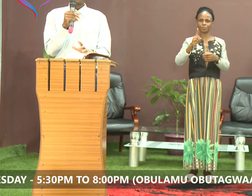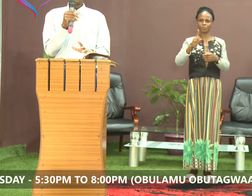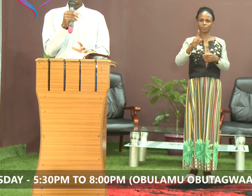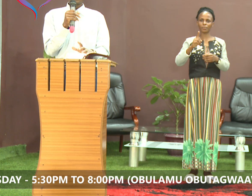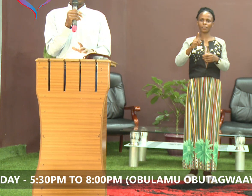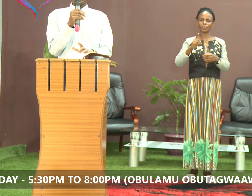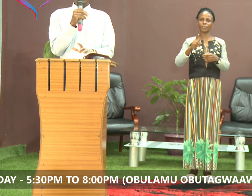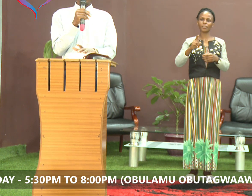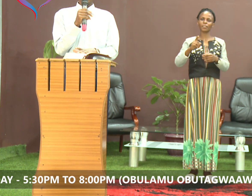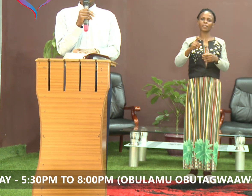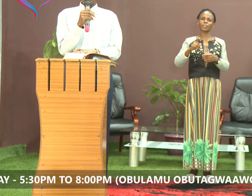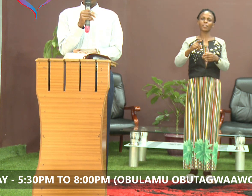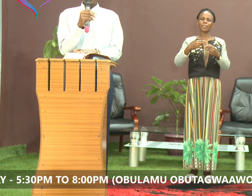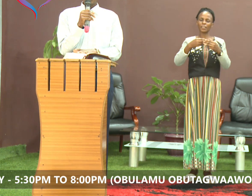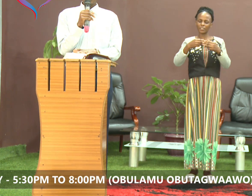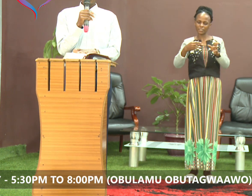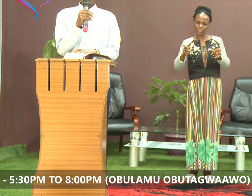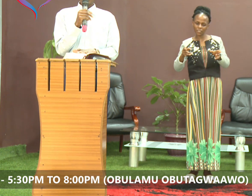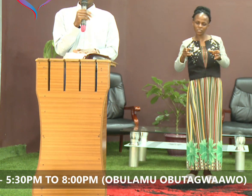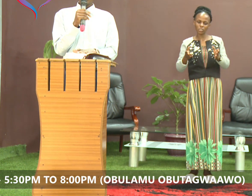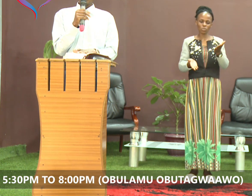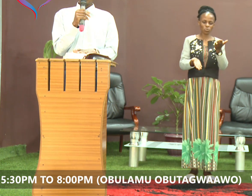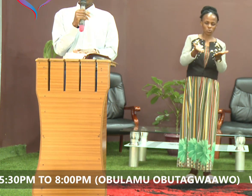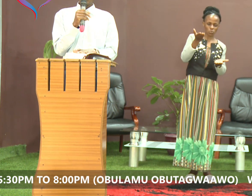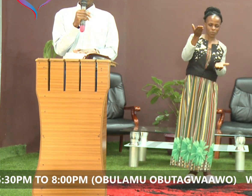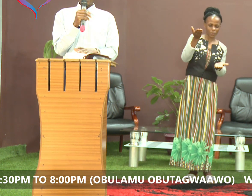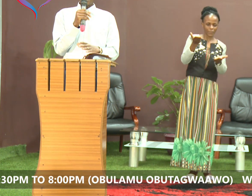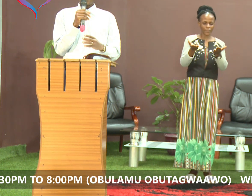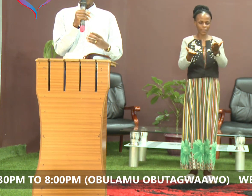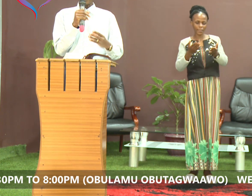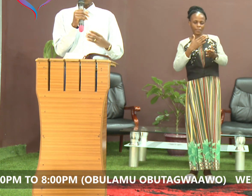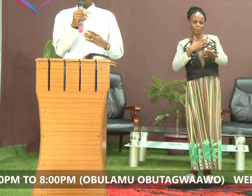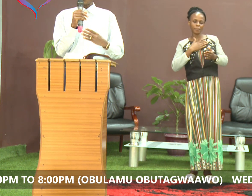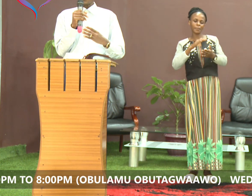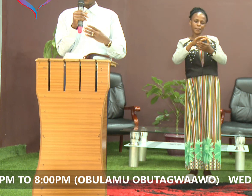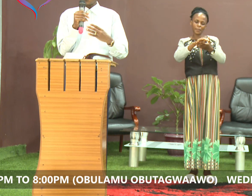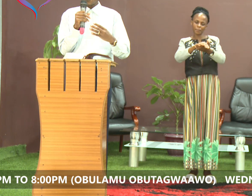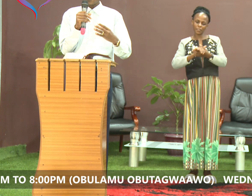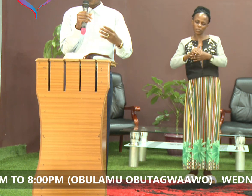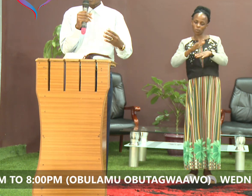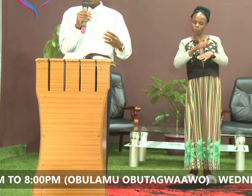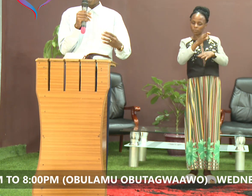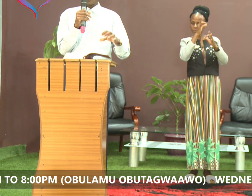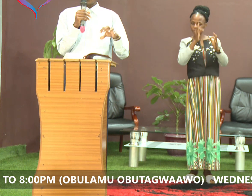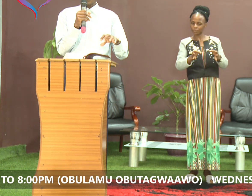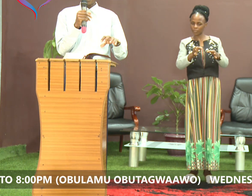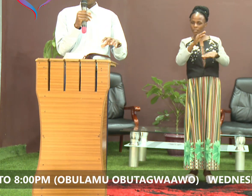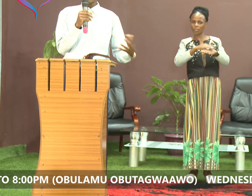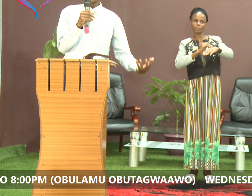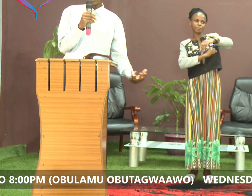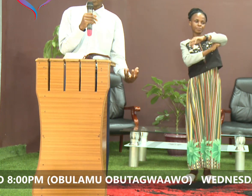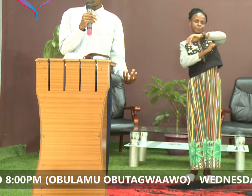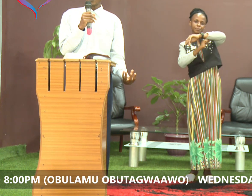measuring myself, my marriage on those things, on the foundations. Kati ntandika okupima obufumbo bwaffe nga